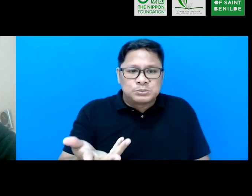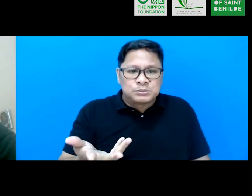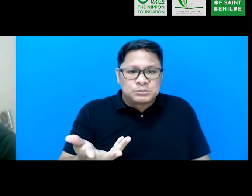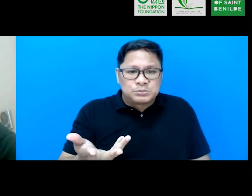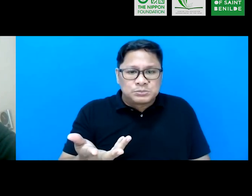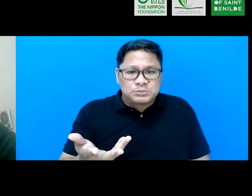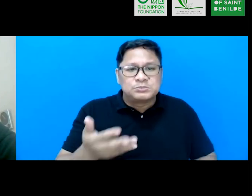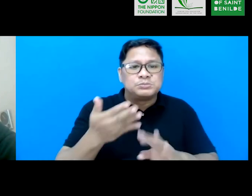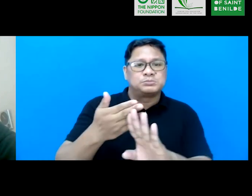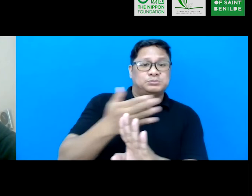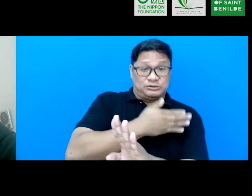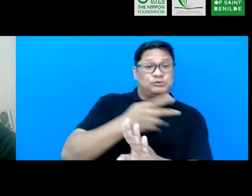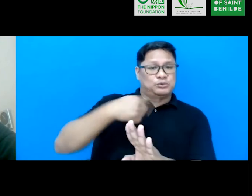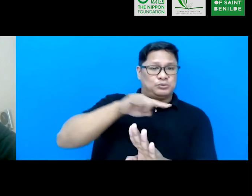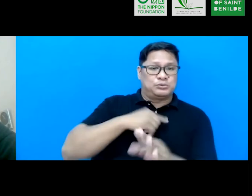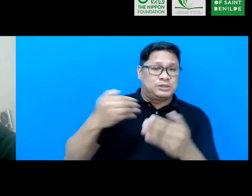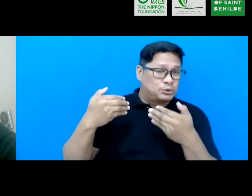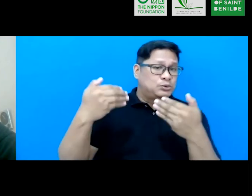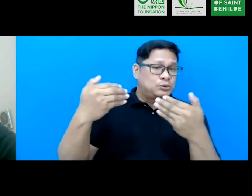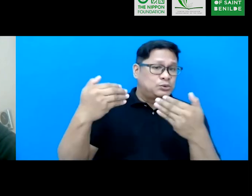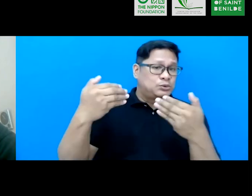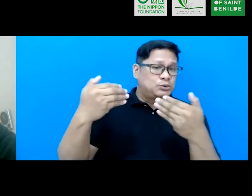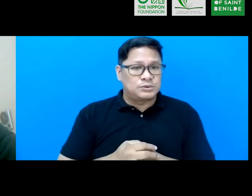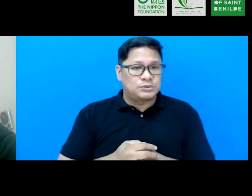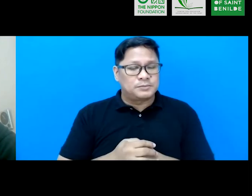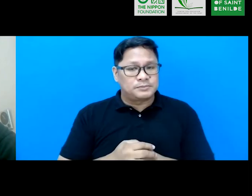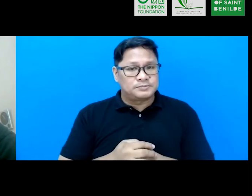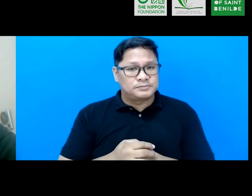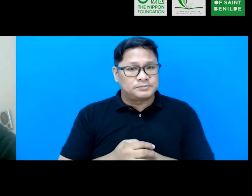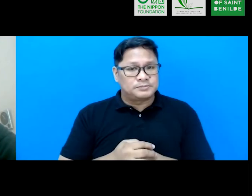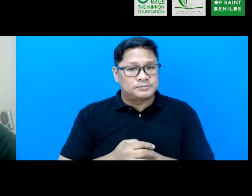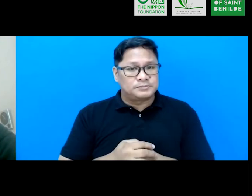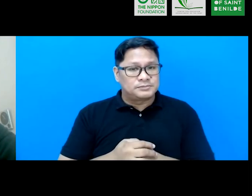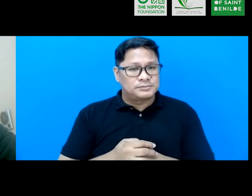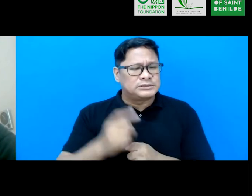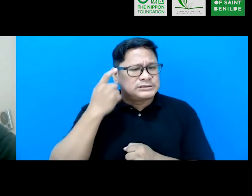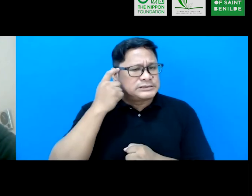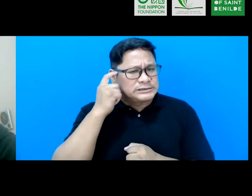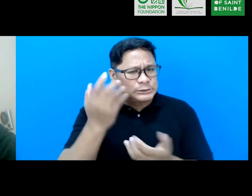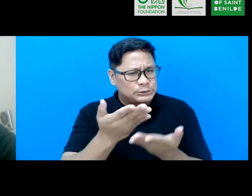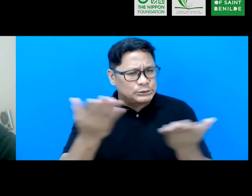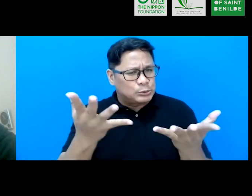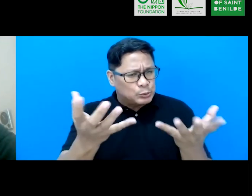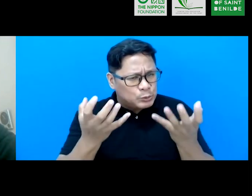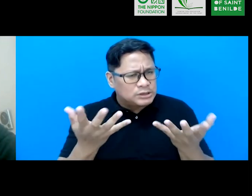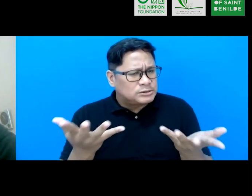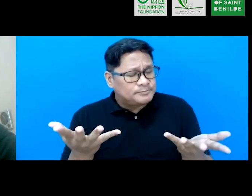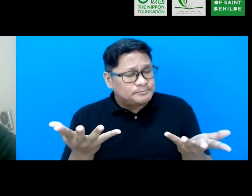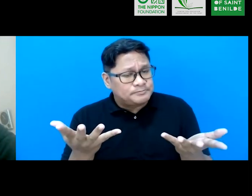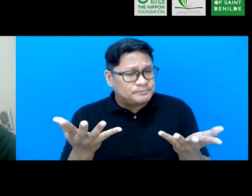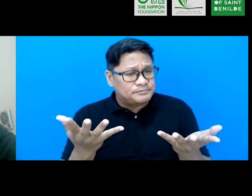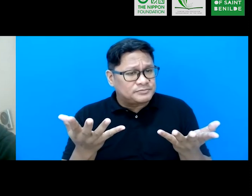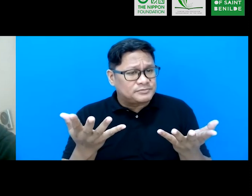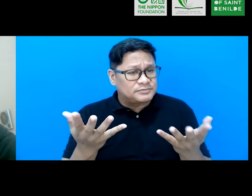before we continue. And then think about if you want to stop